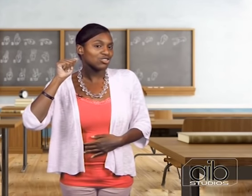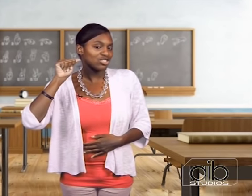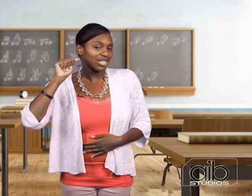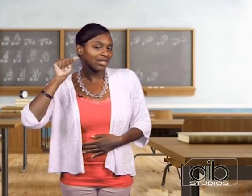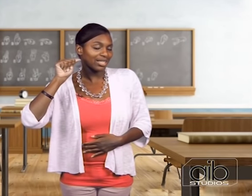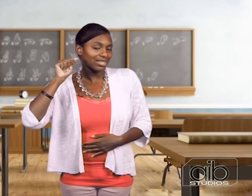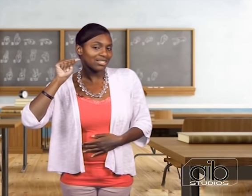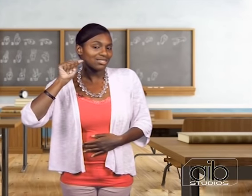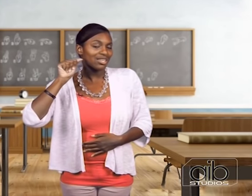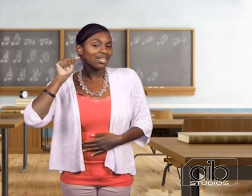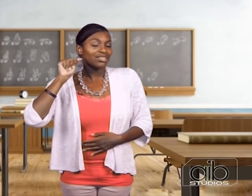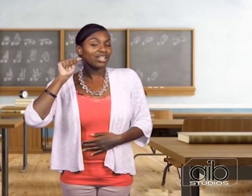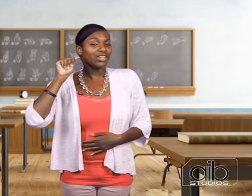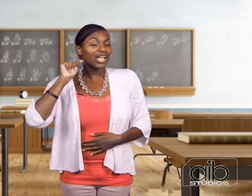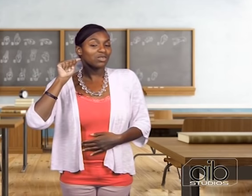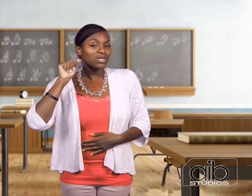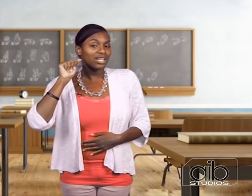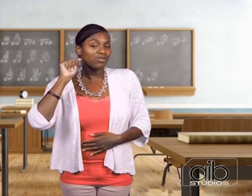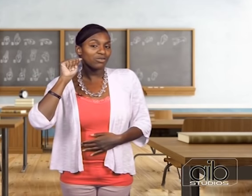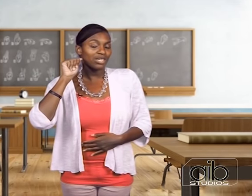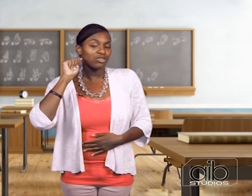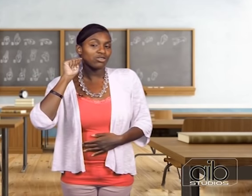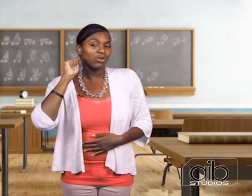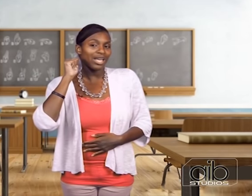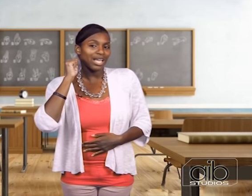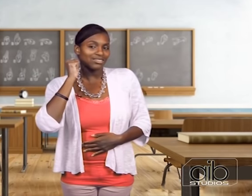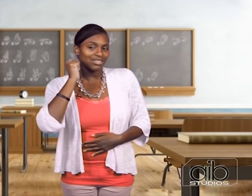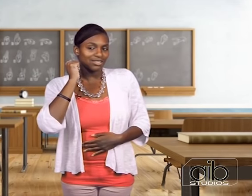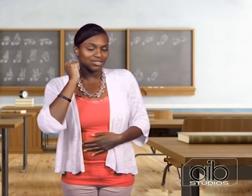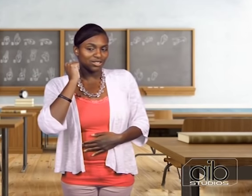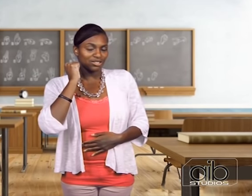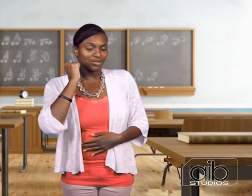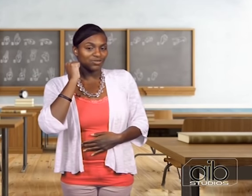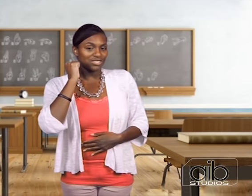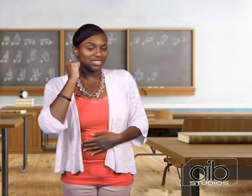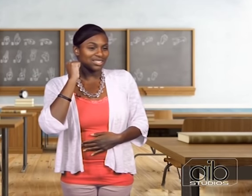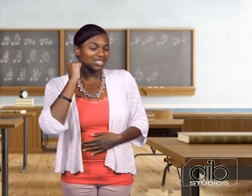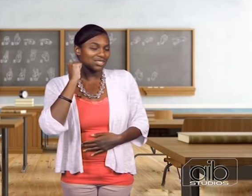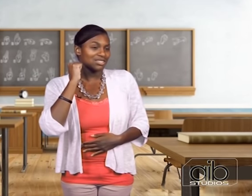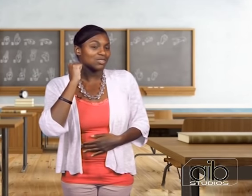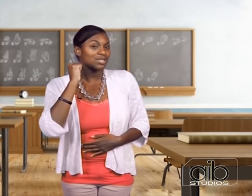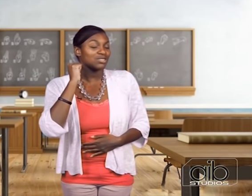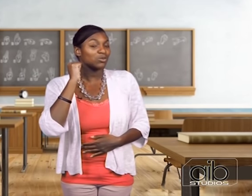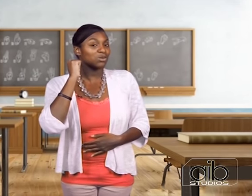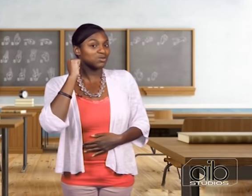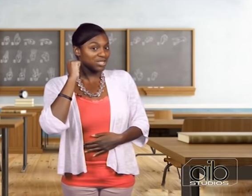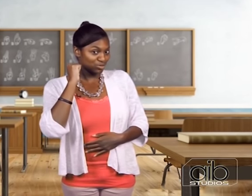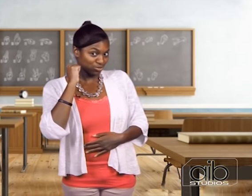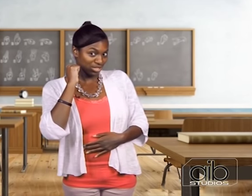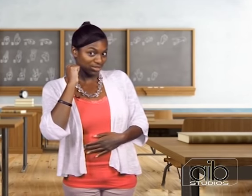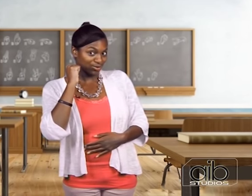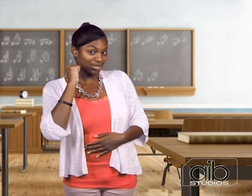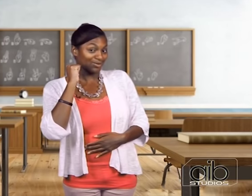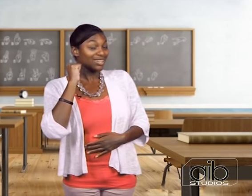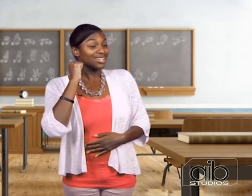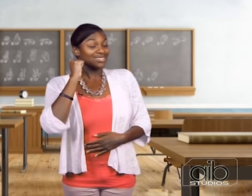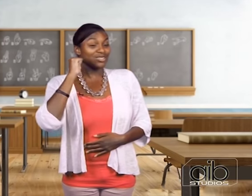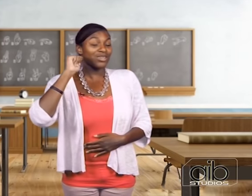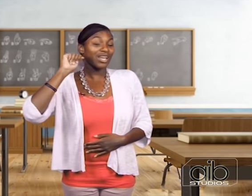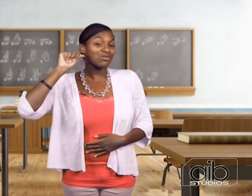shake it like this. Now you have to be careful that you don't accidentally turn your fist like this, because this means a woman's menstrual cycle. So you have to make